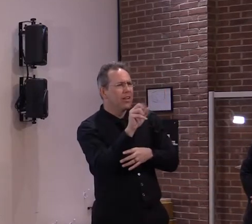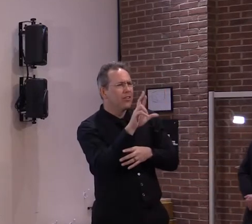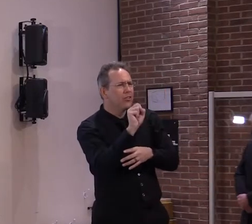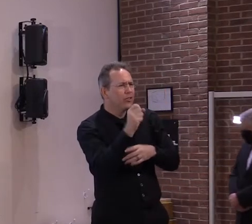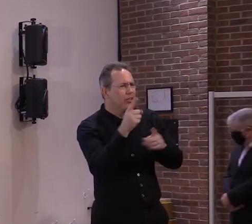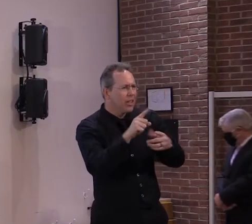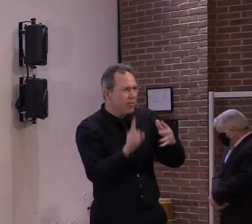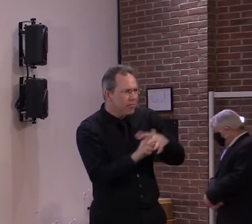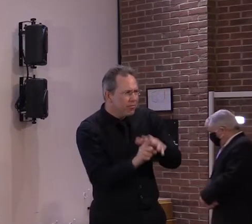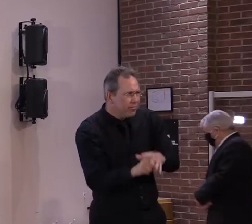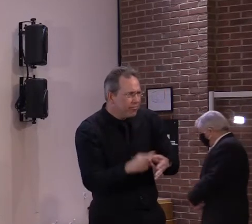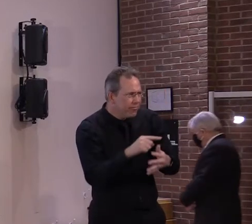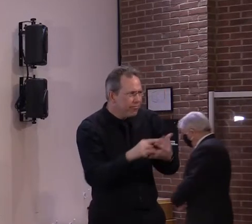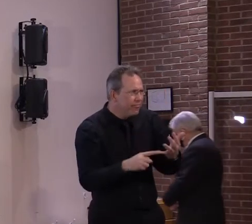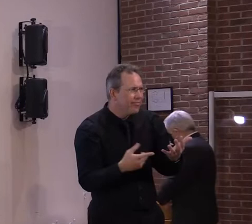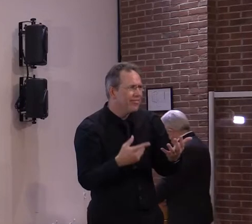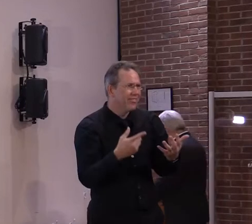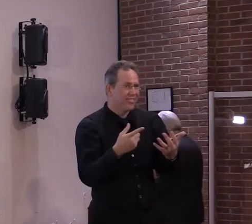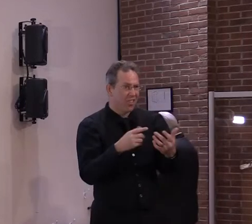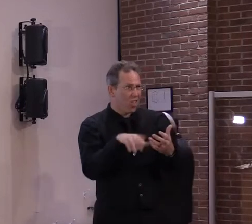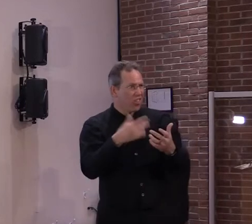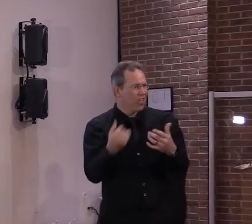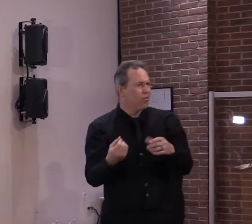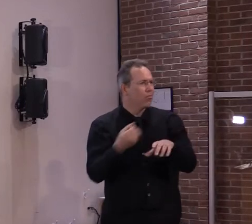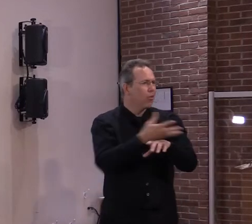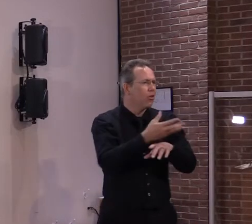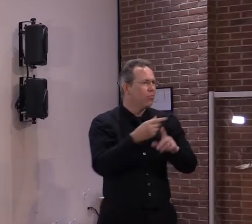once again and try to develop